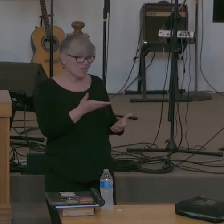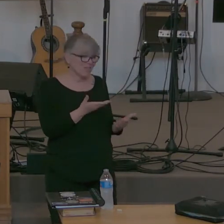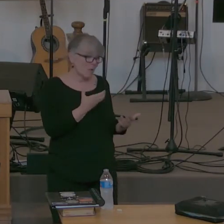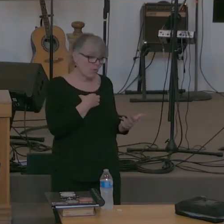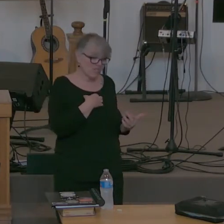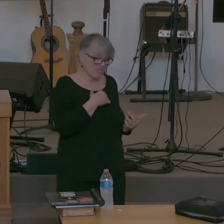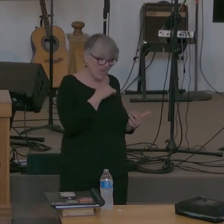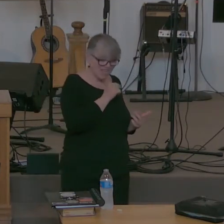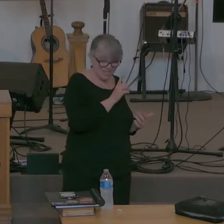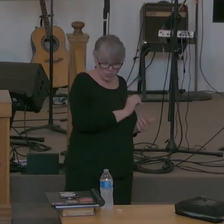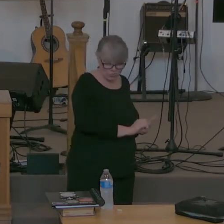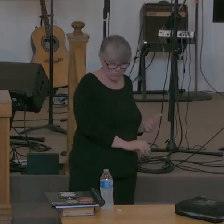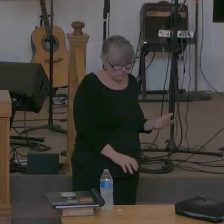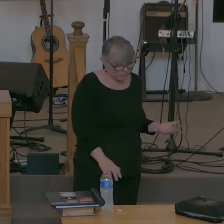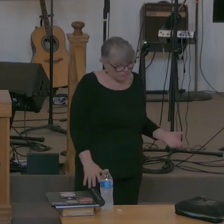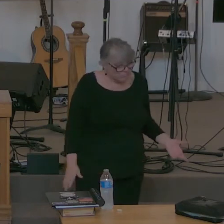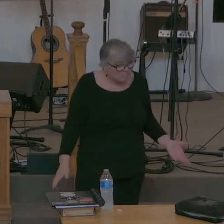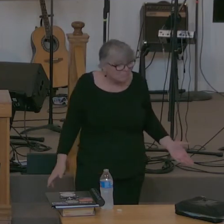do, and